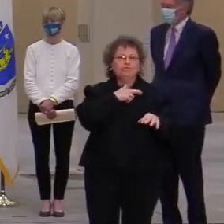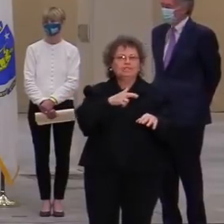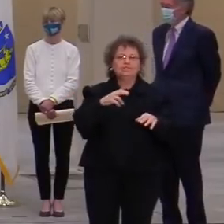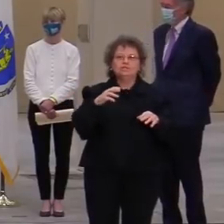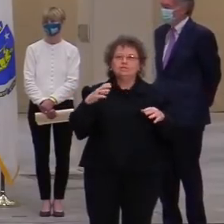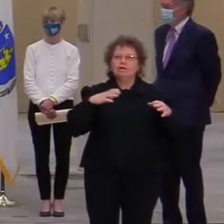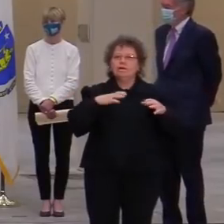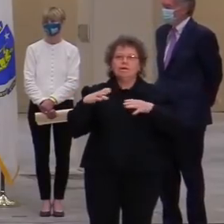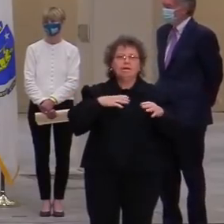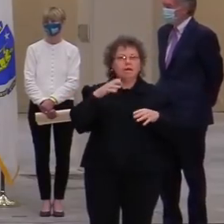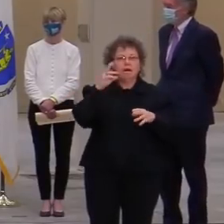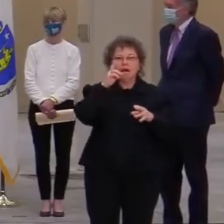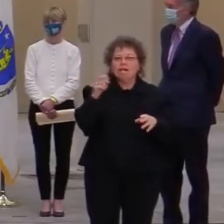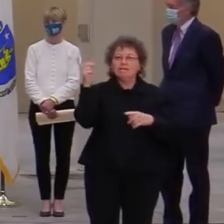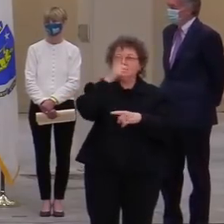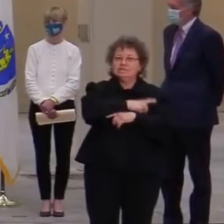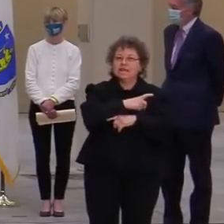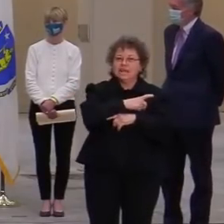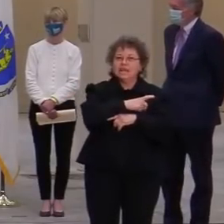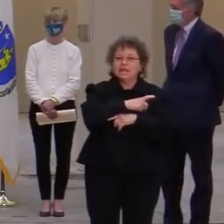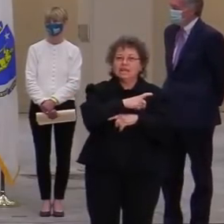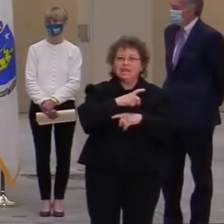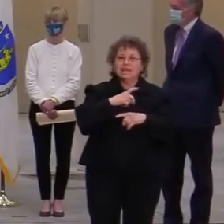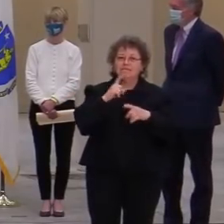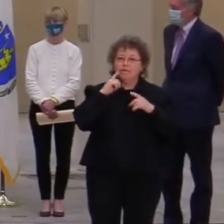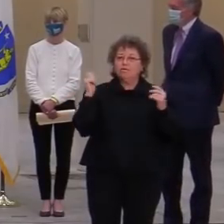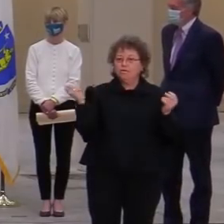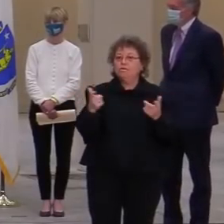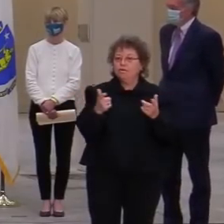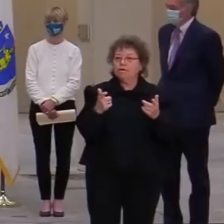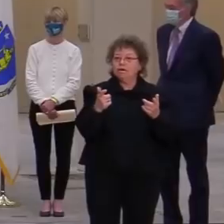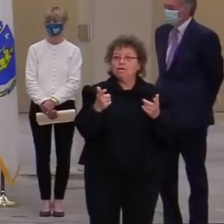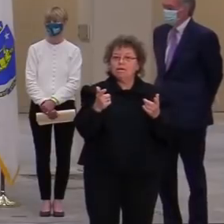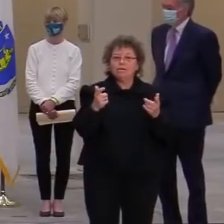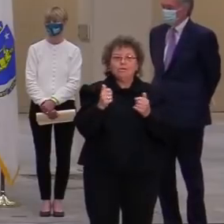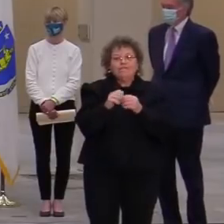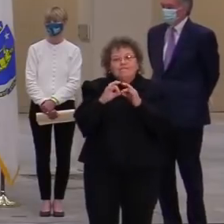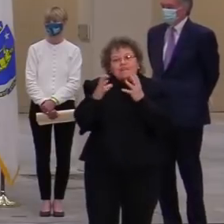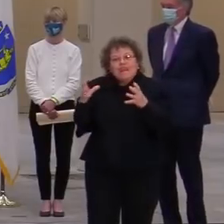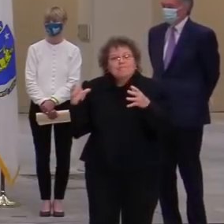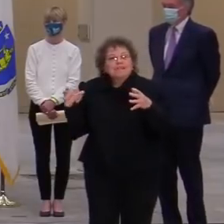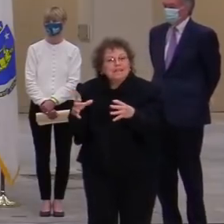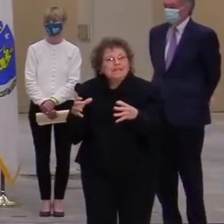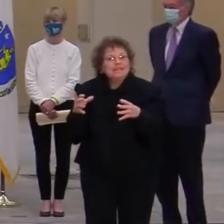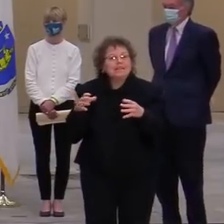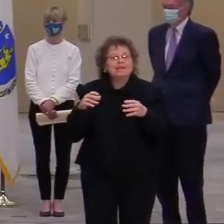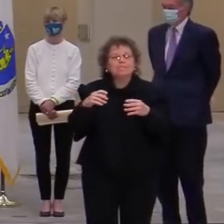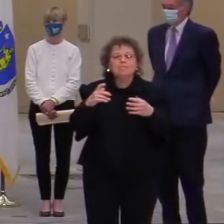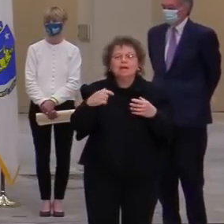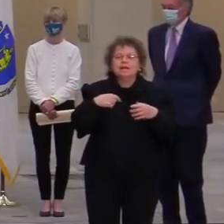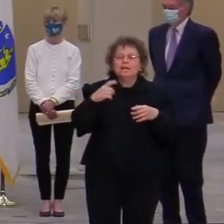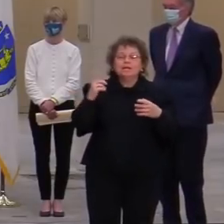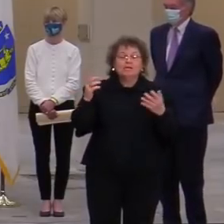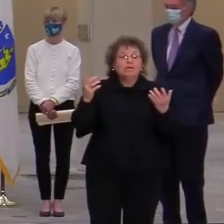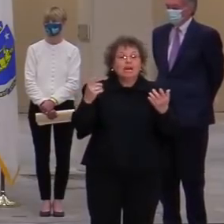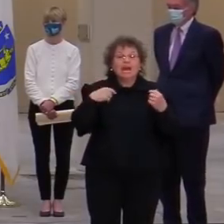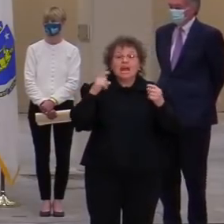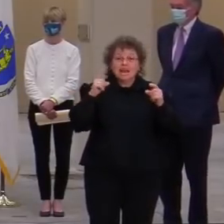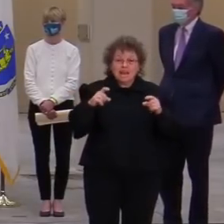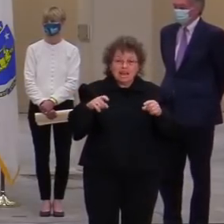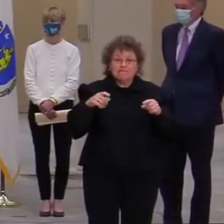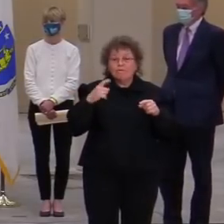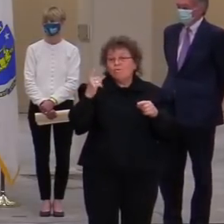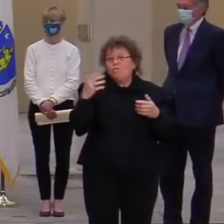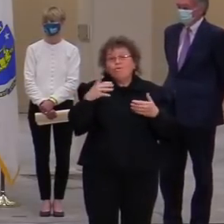for us all, with extended family. And all I can say is that people need to be really careful about